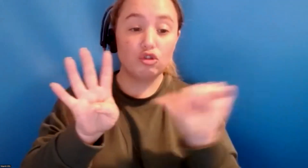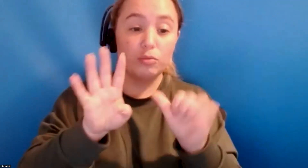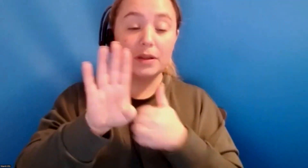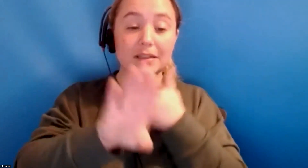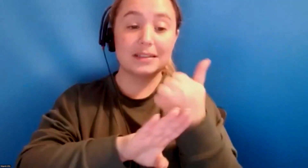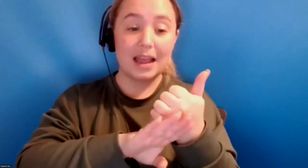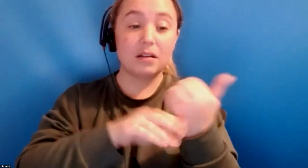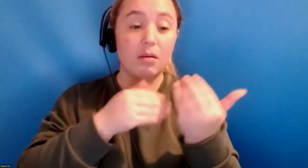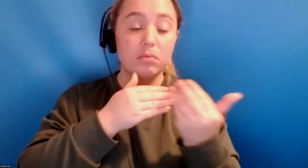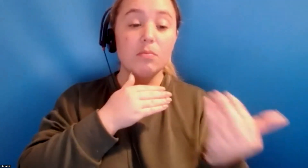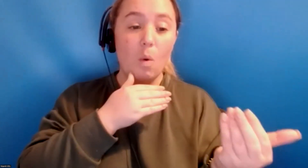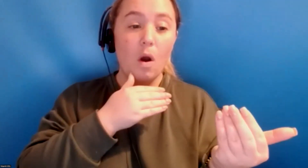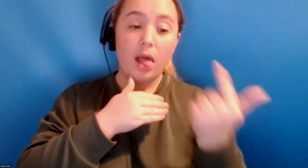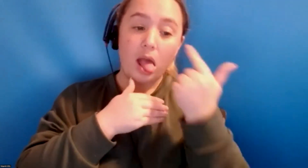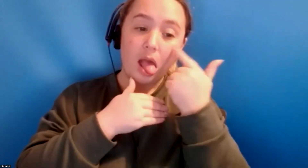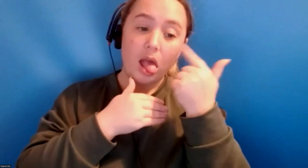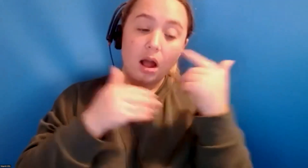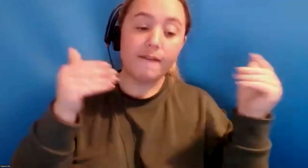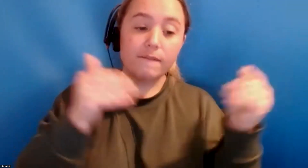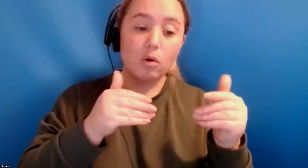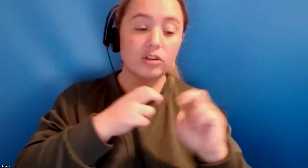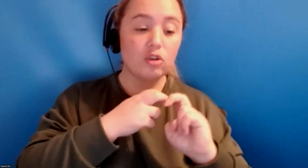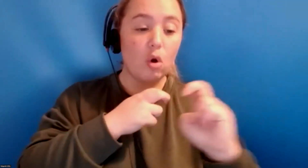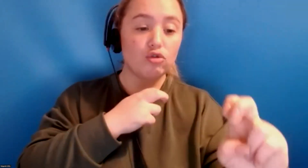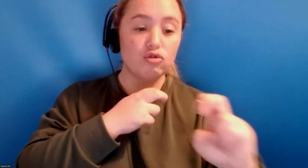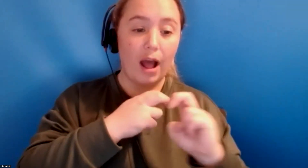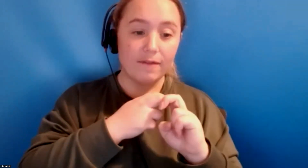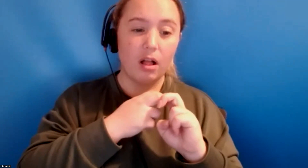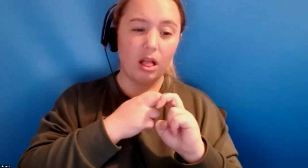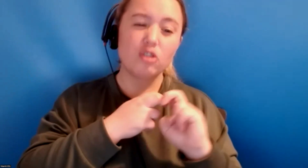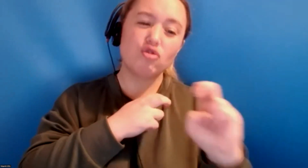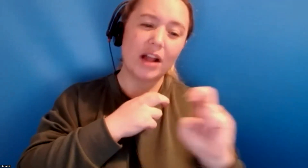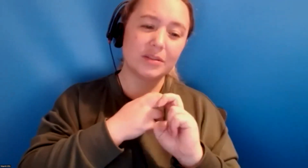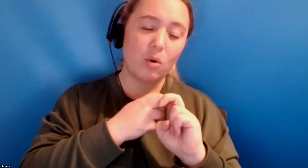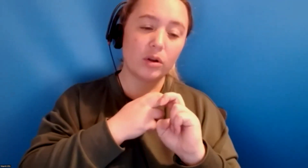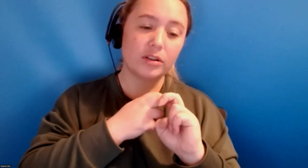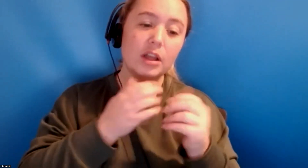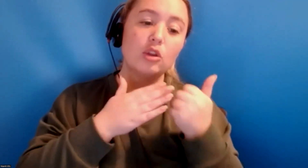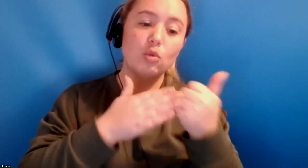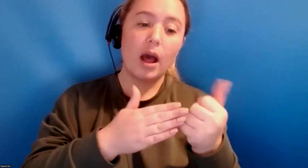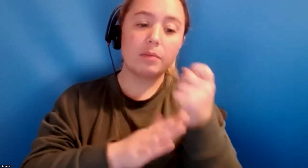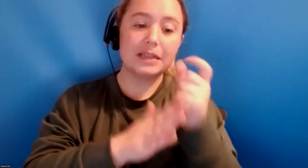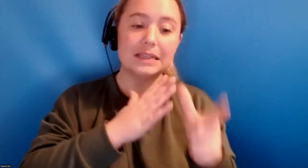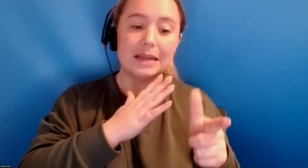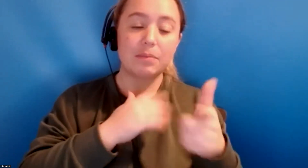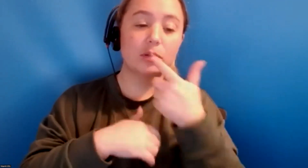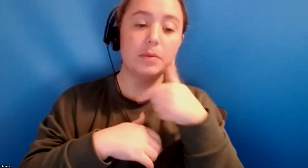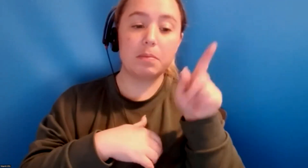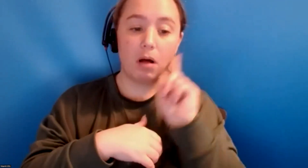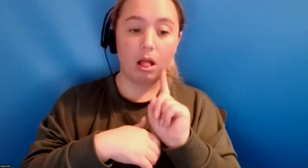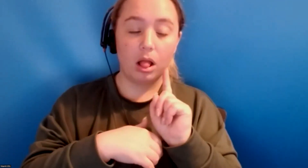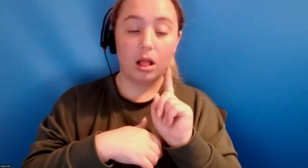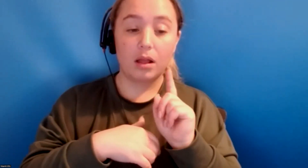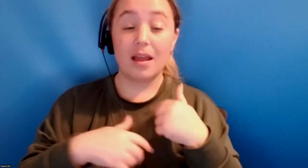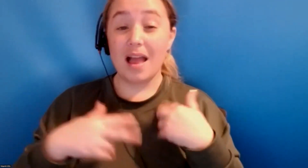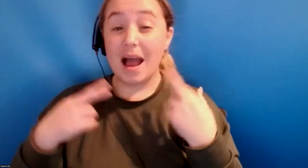at travel and transport for disabled people. And I'm hoping genuinely that